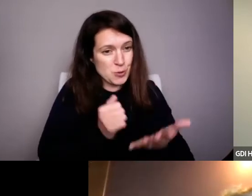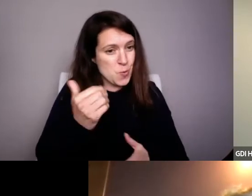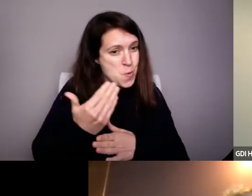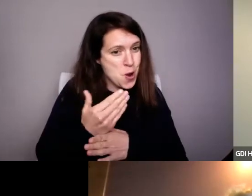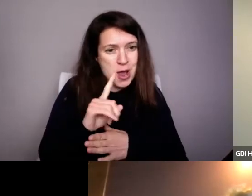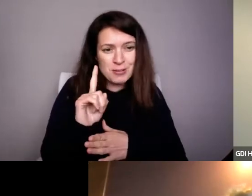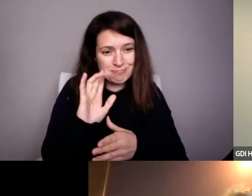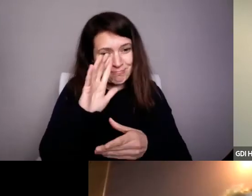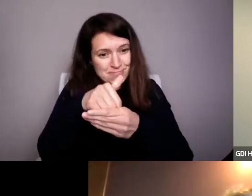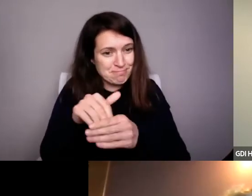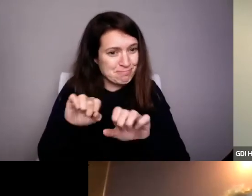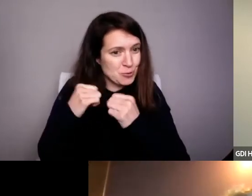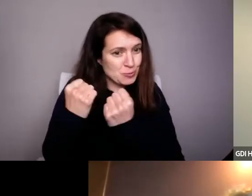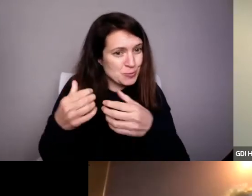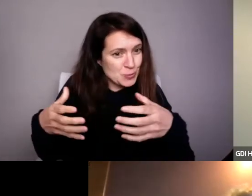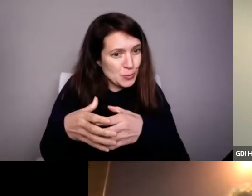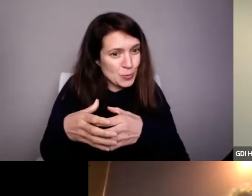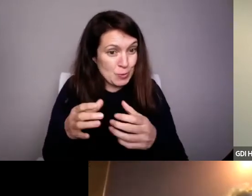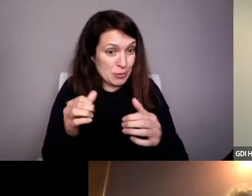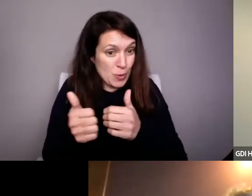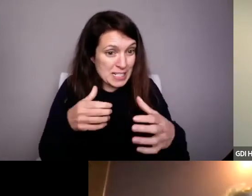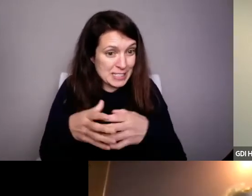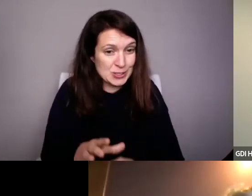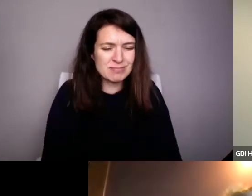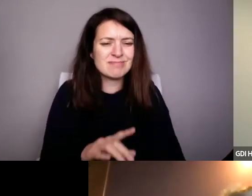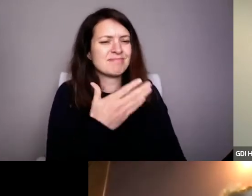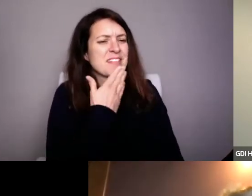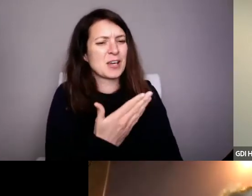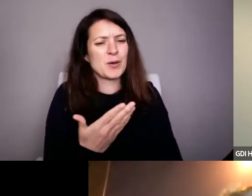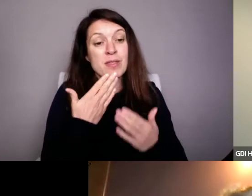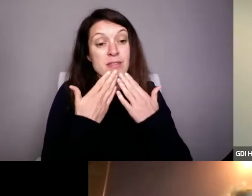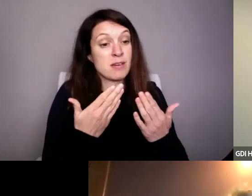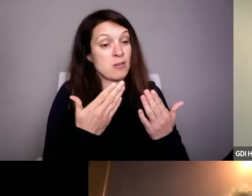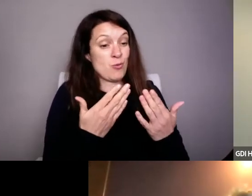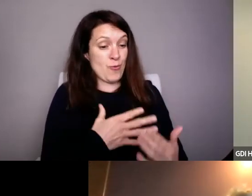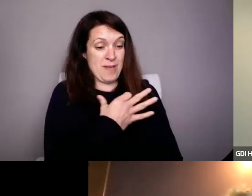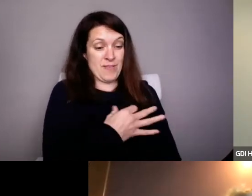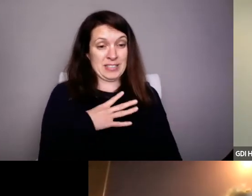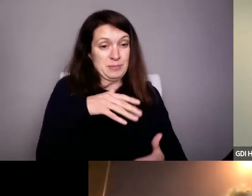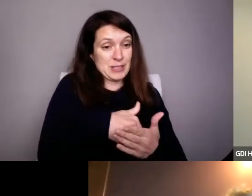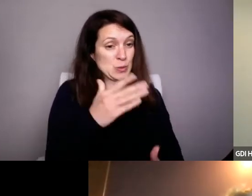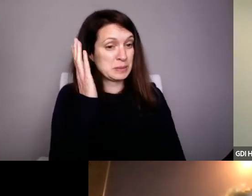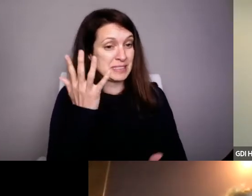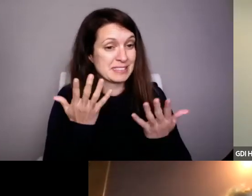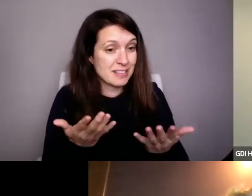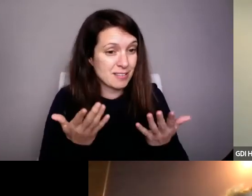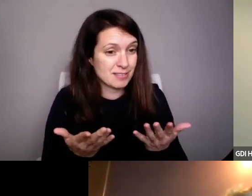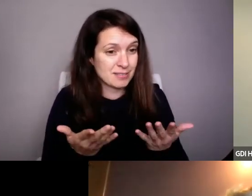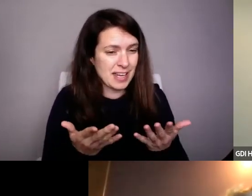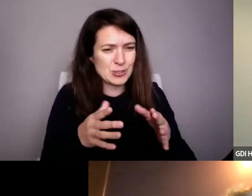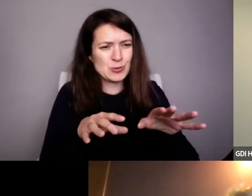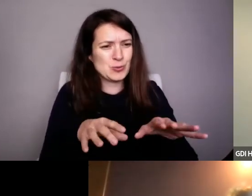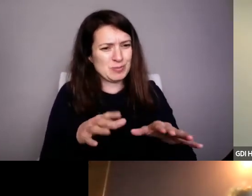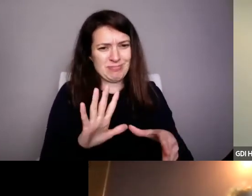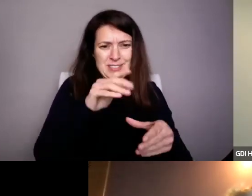you so much. So firstly, I would like to thank Global Disability Innovation Hub for inviting us to speak today and to be part of the launch of a very